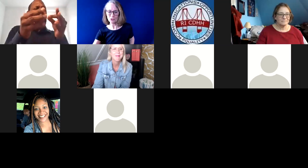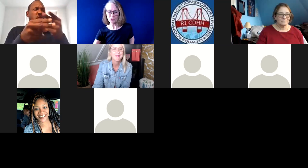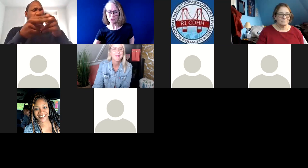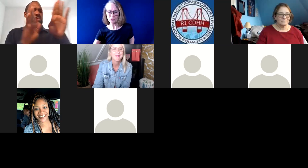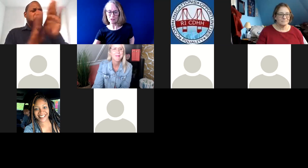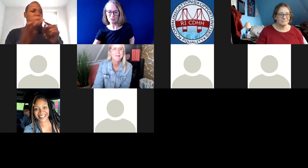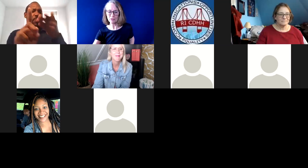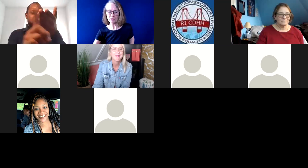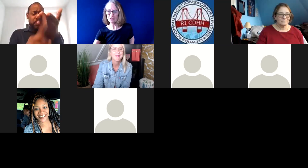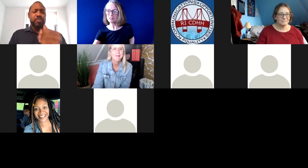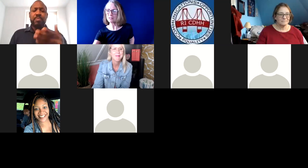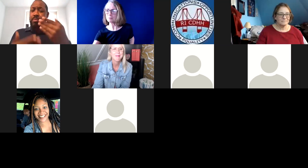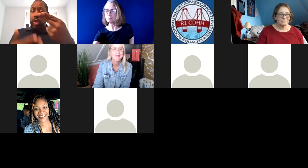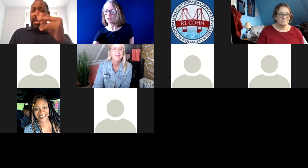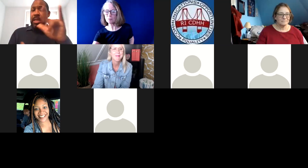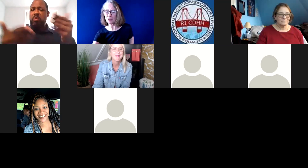introduce yourself and tell us a little bit about your background.